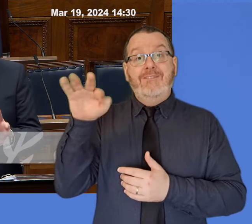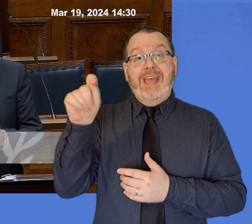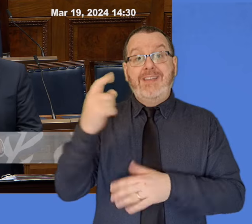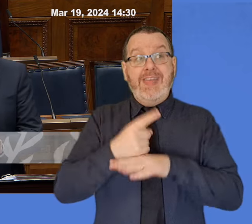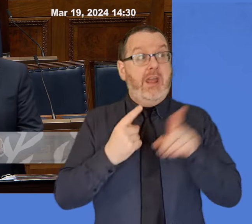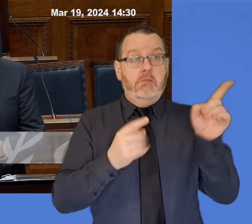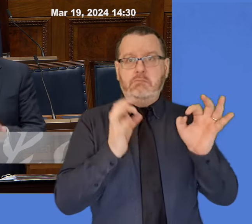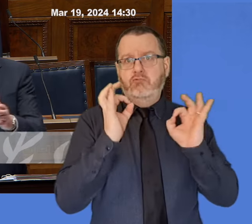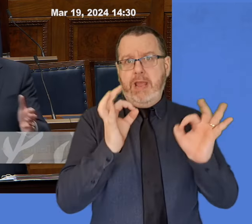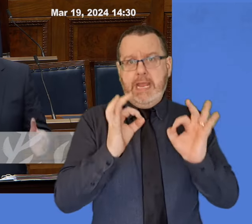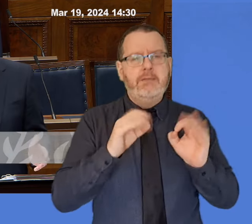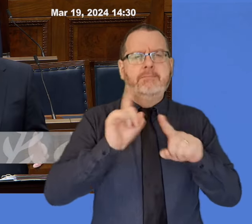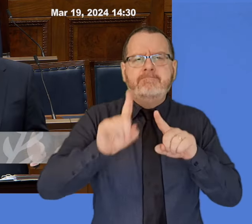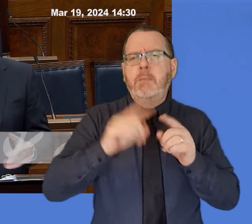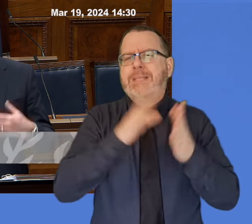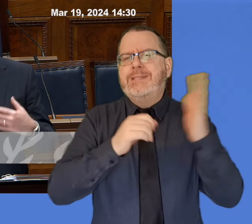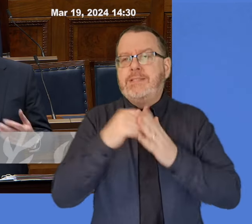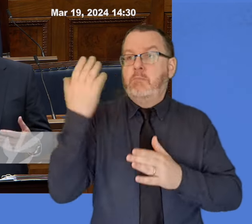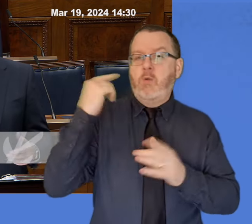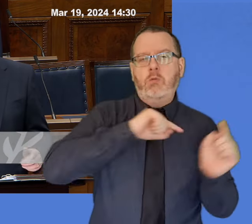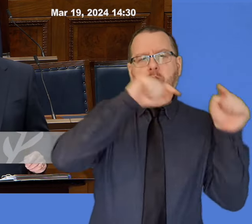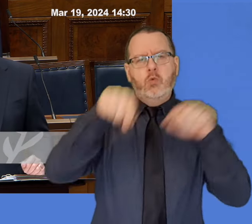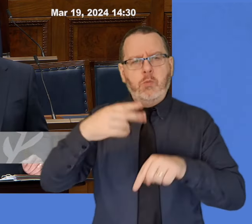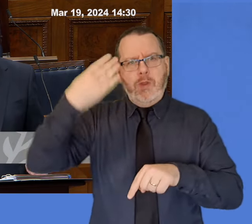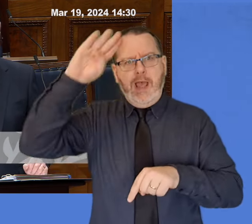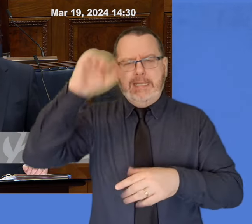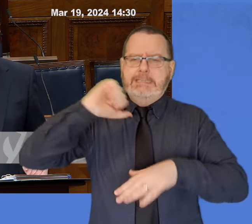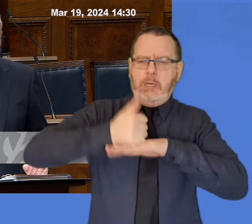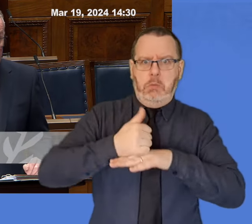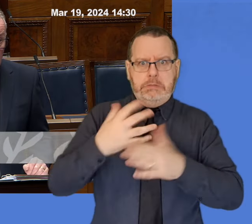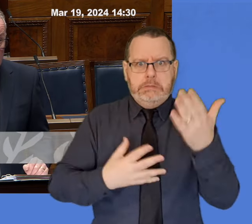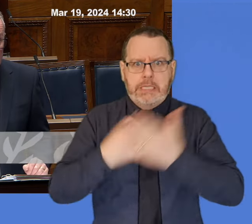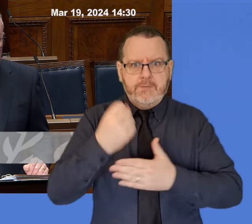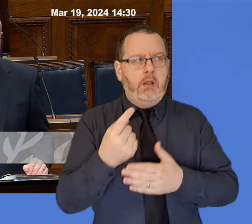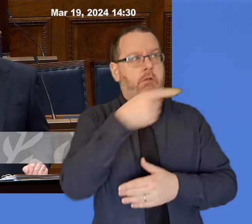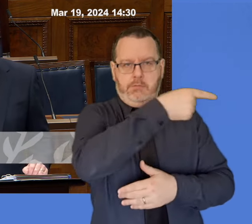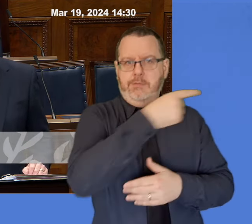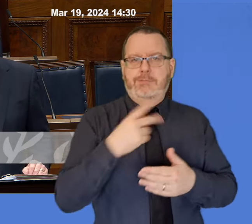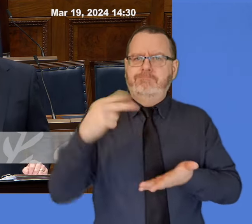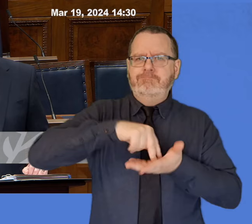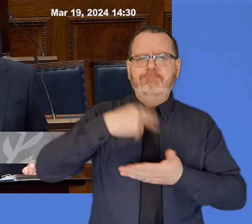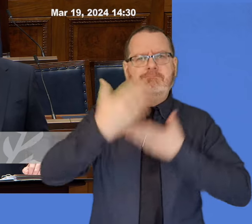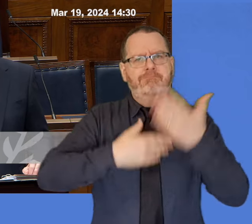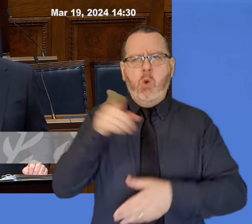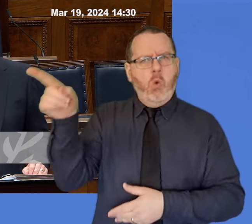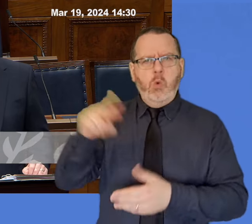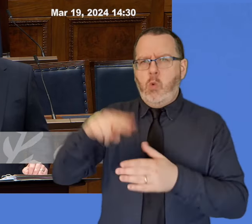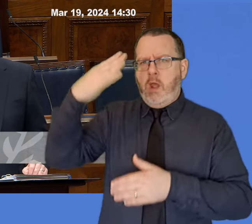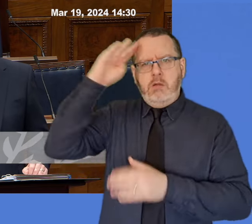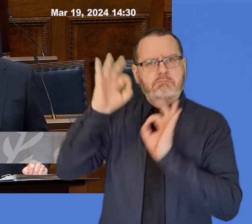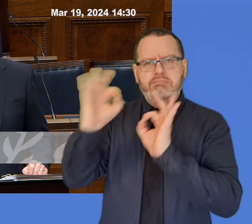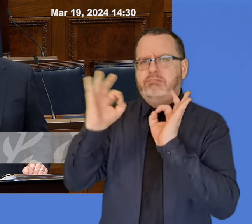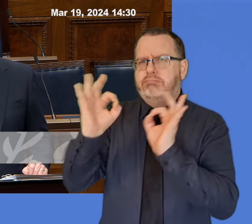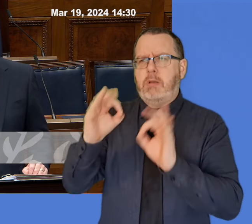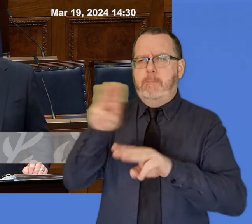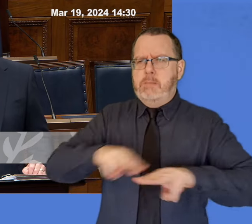for people who had actually done that to give their testimony rather than us selling, and they did a terrific job at that, talking about their experience of working here, the people